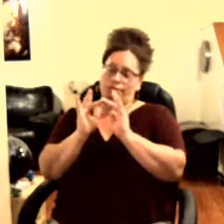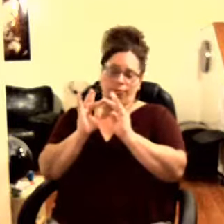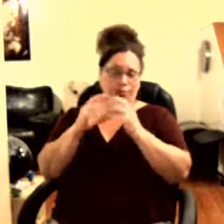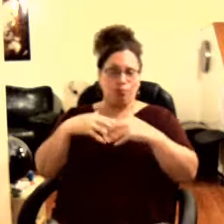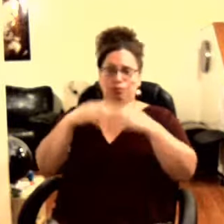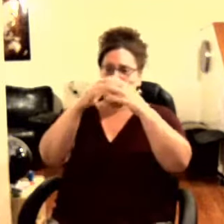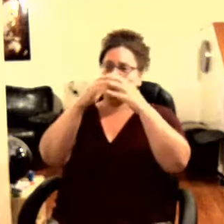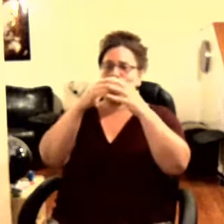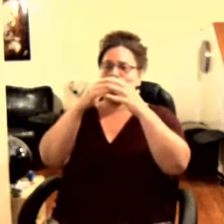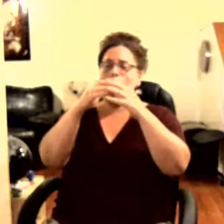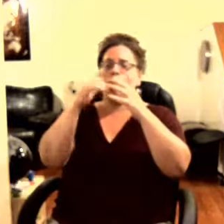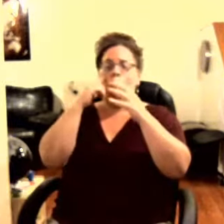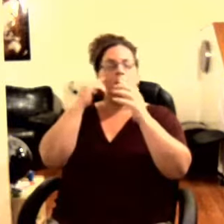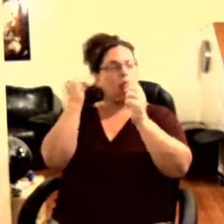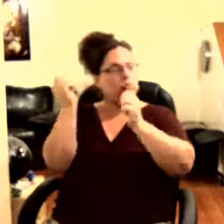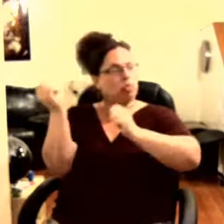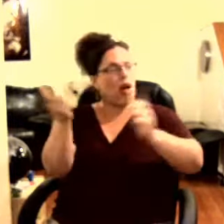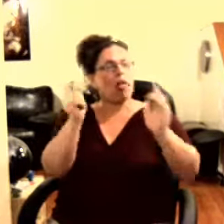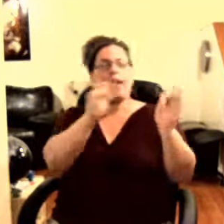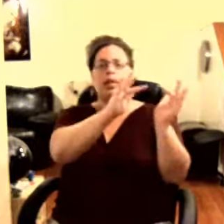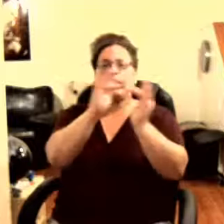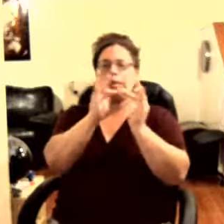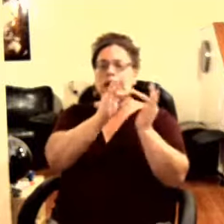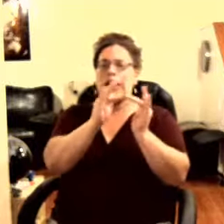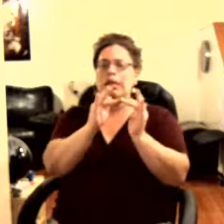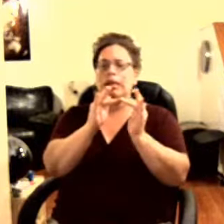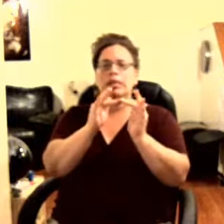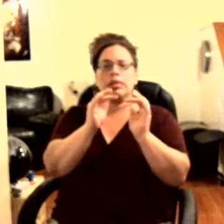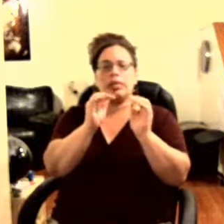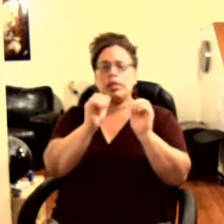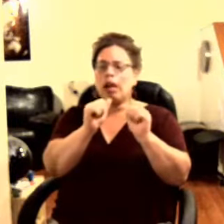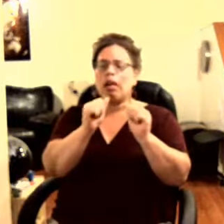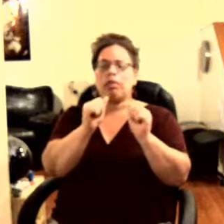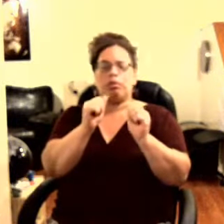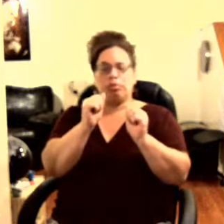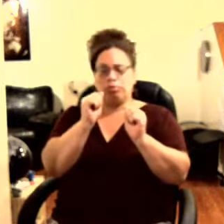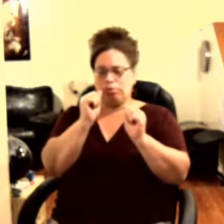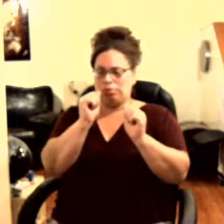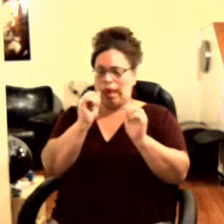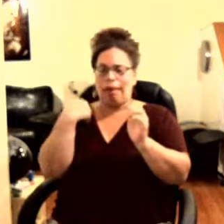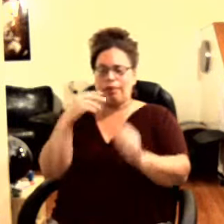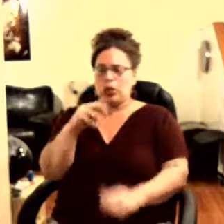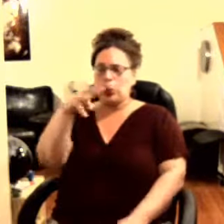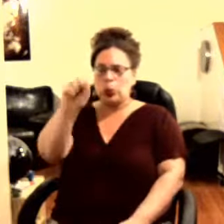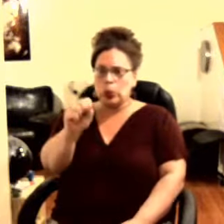right now. What we're seeing is more of a passing of the torch from human gatekeepers